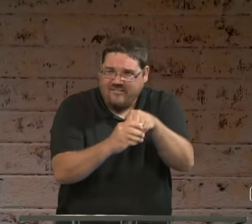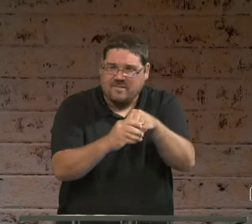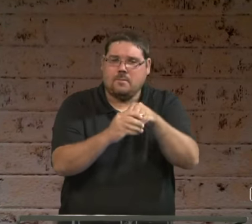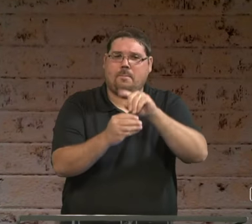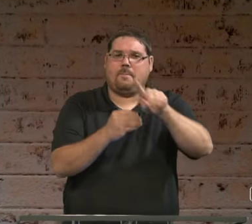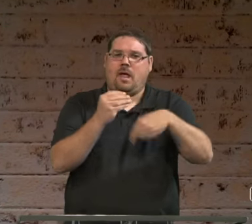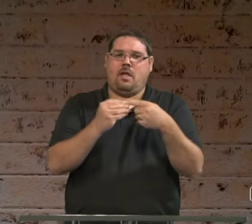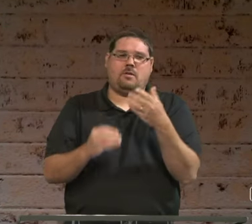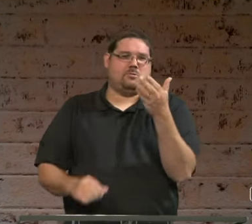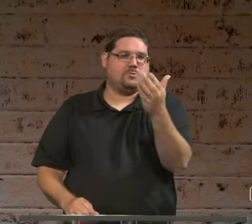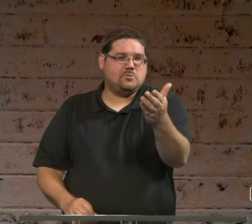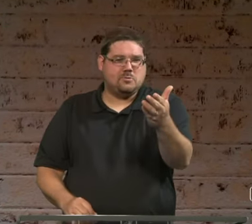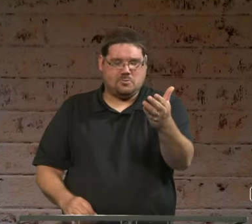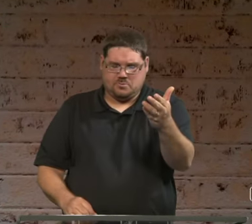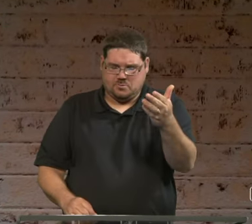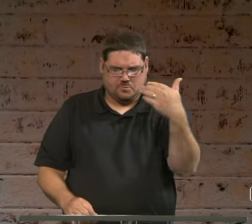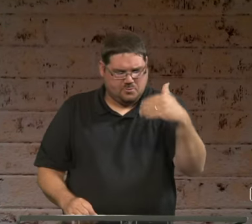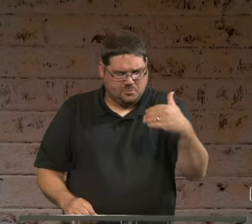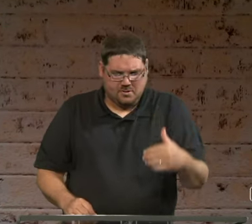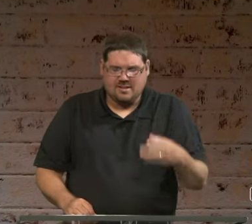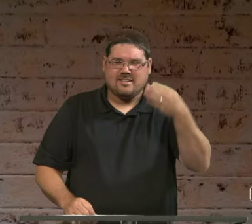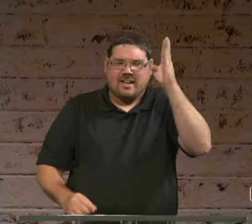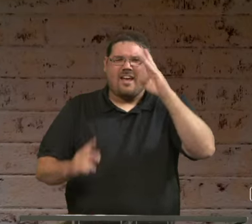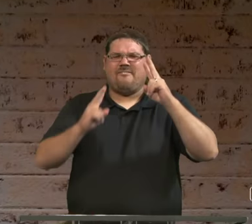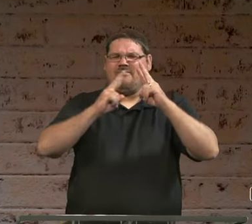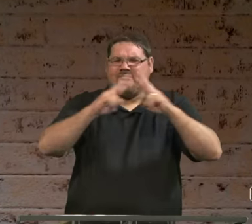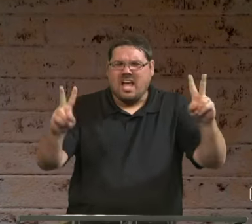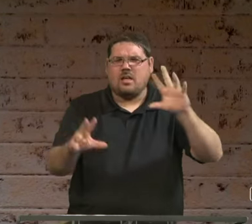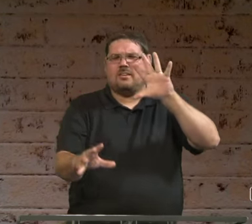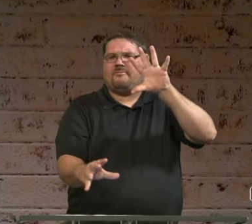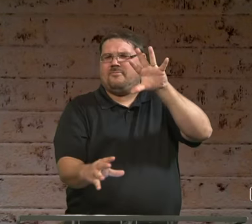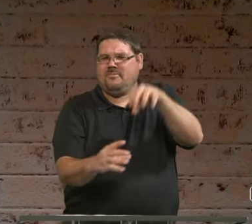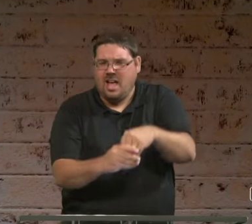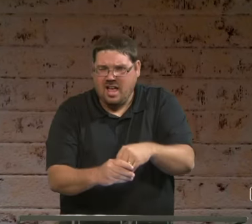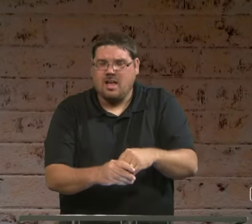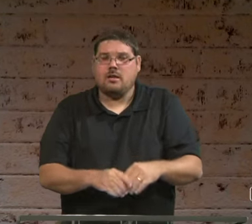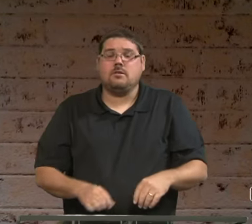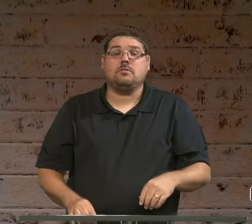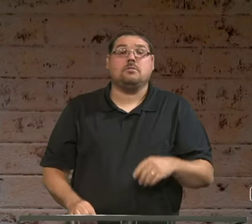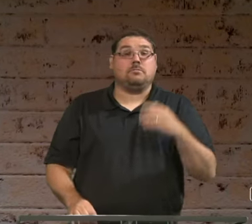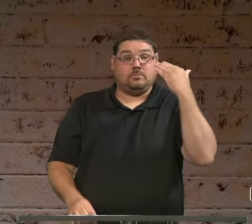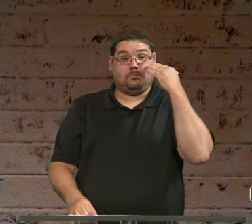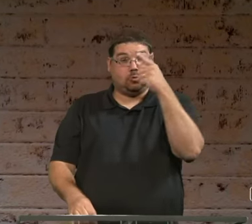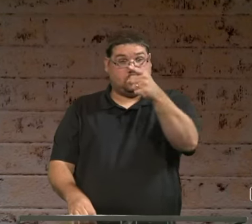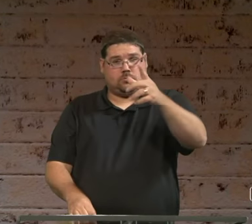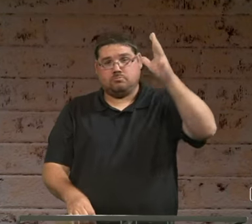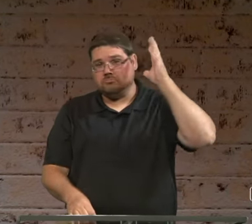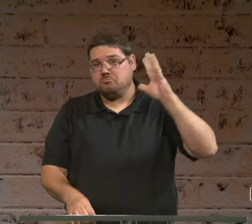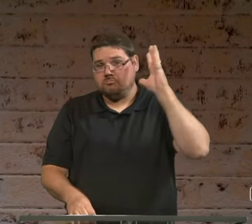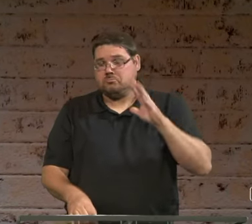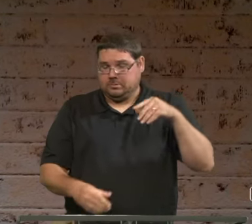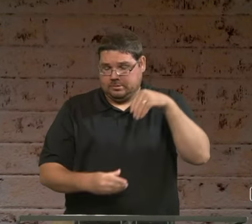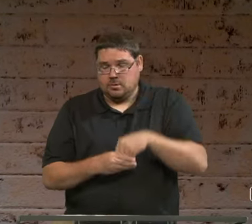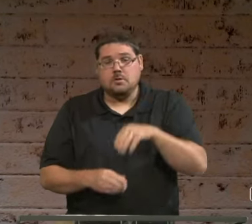God knows everything about you. God is very involved in your life.